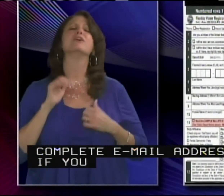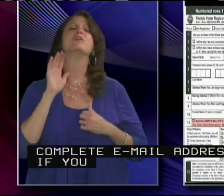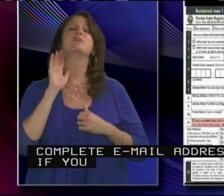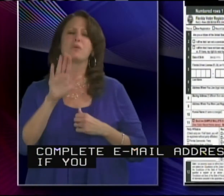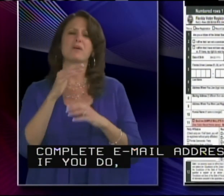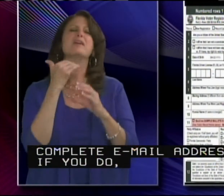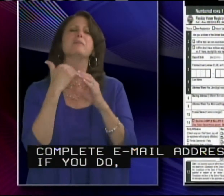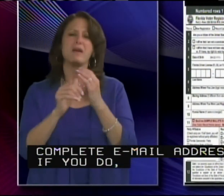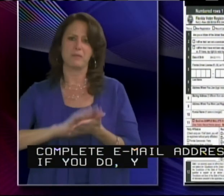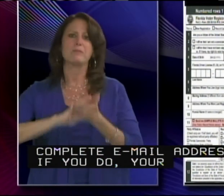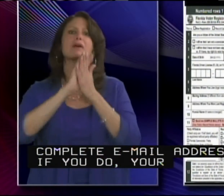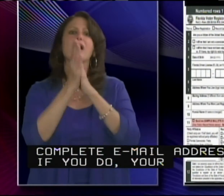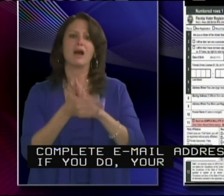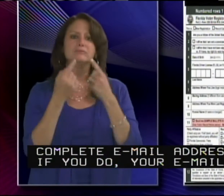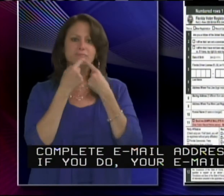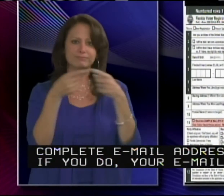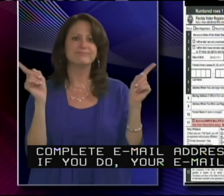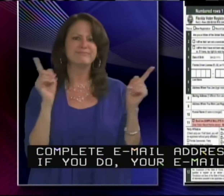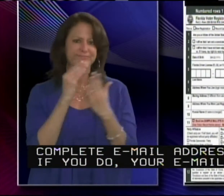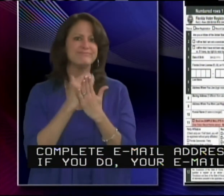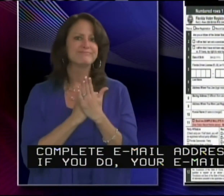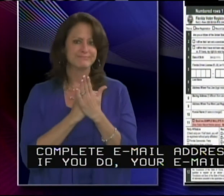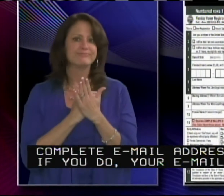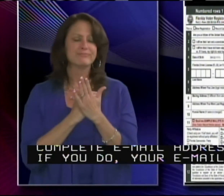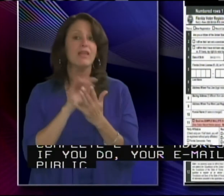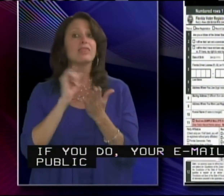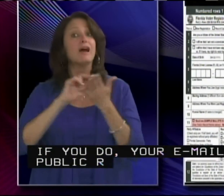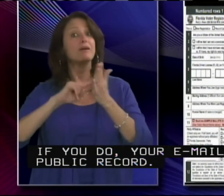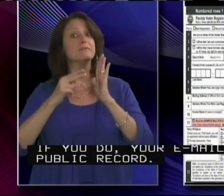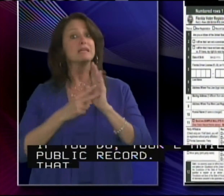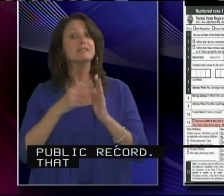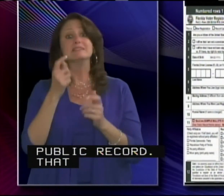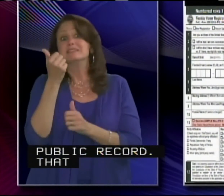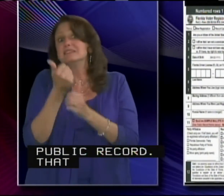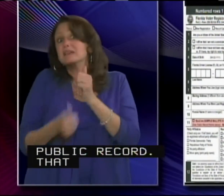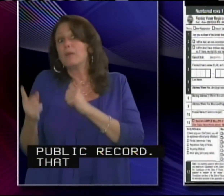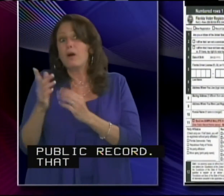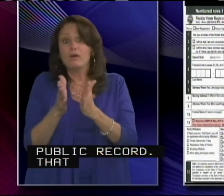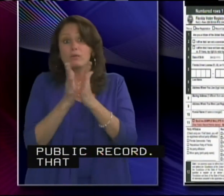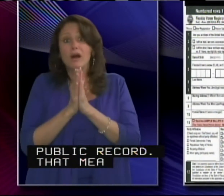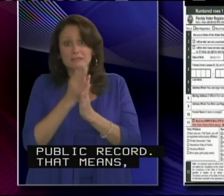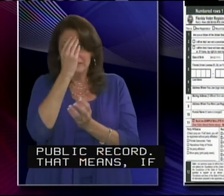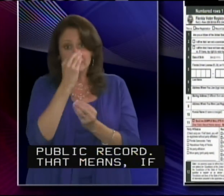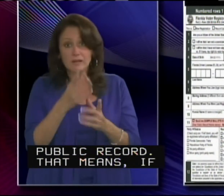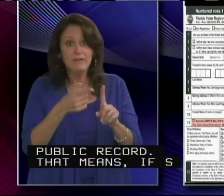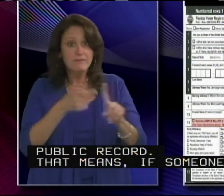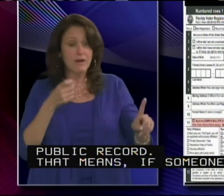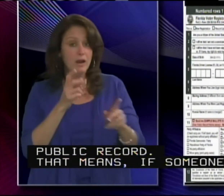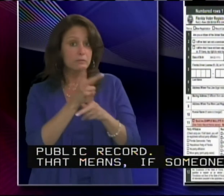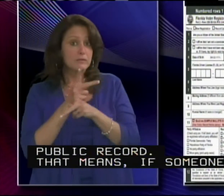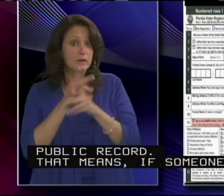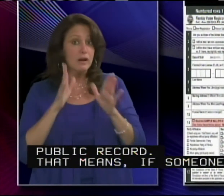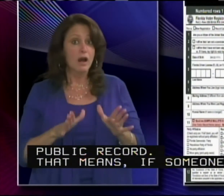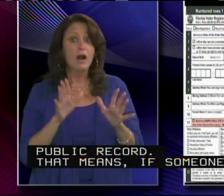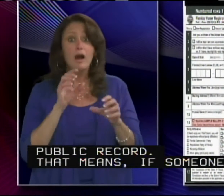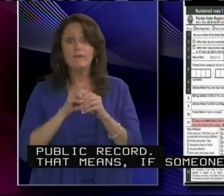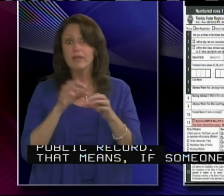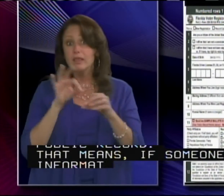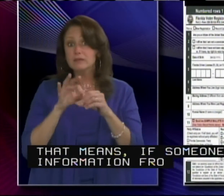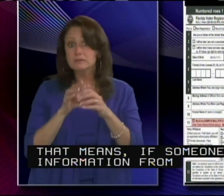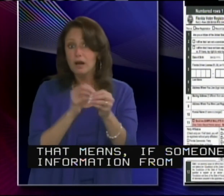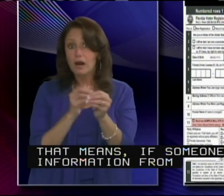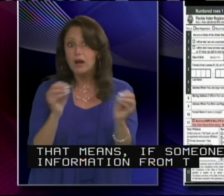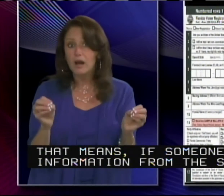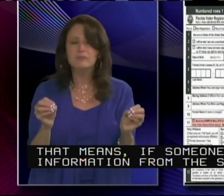public record. That means if someone requests information from the Supervisor of Elections